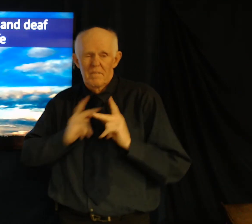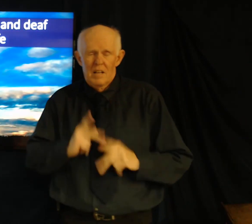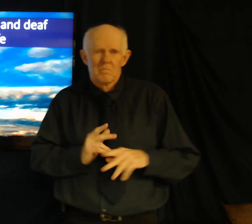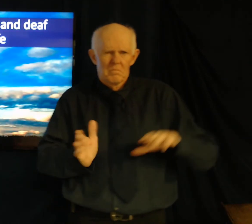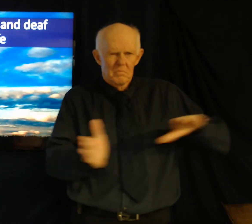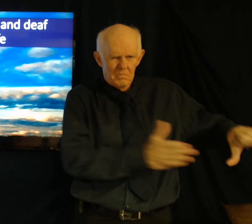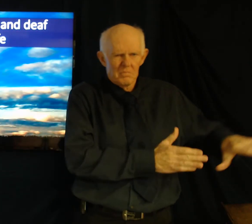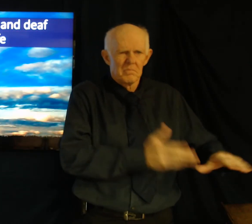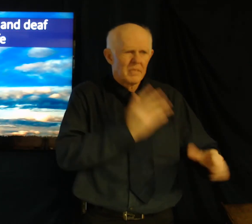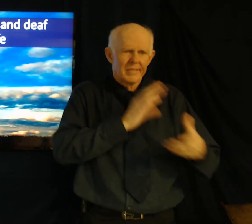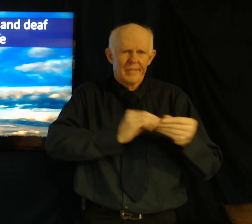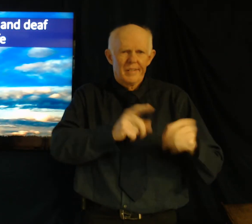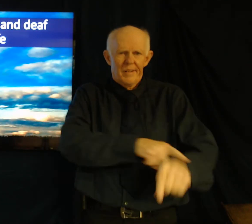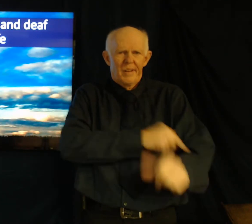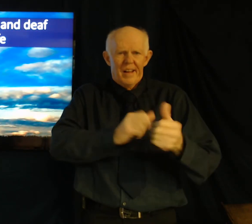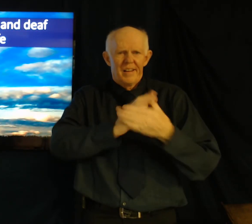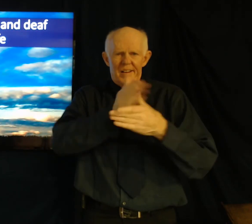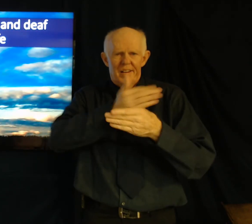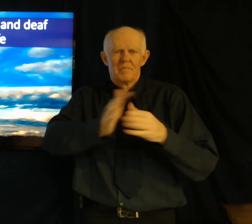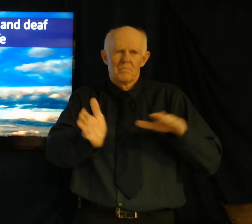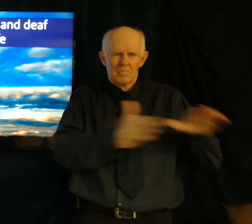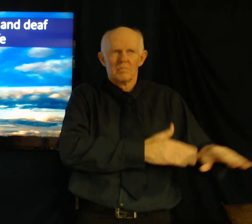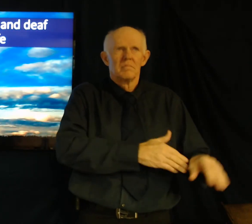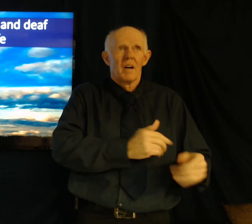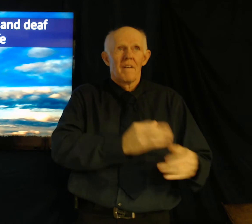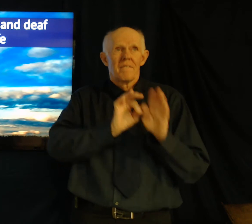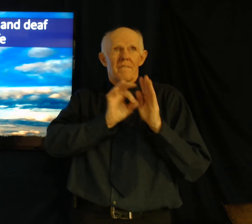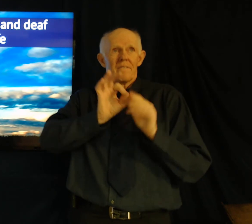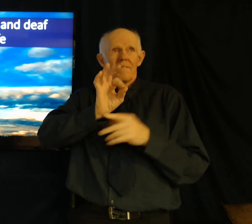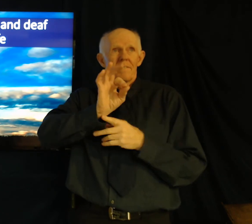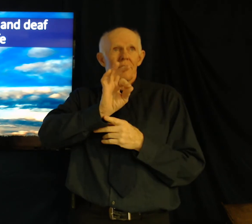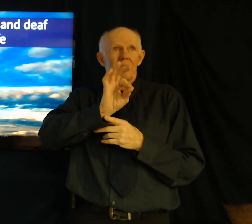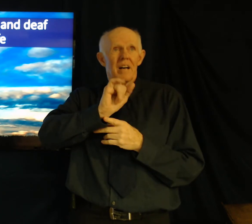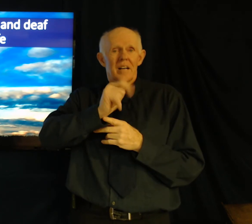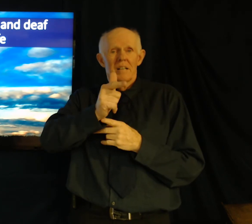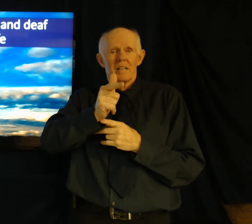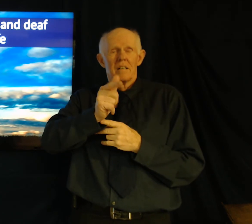Figurative about born and death. And your spiritual. People.